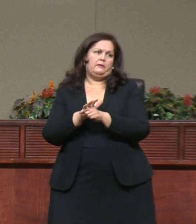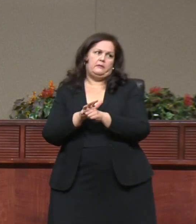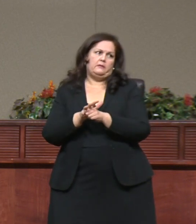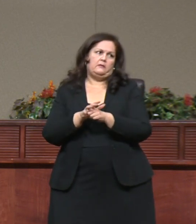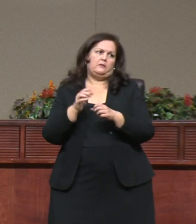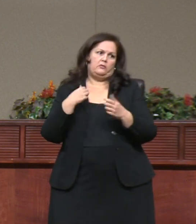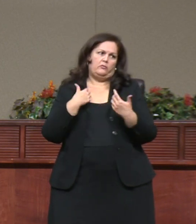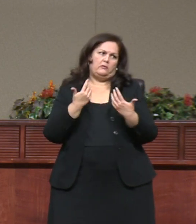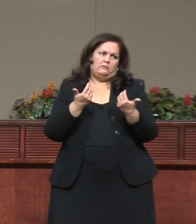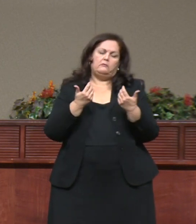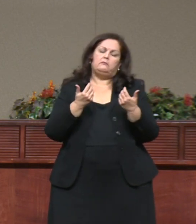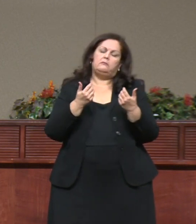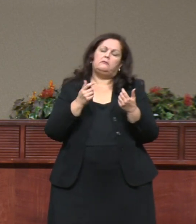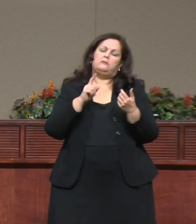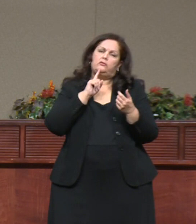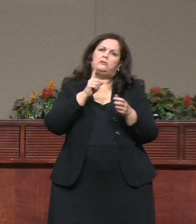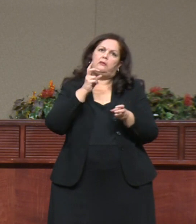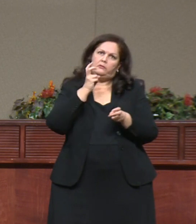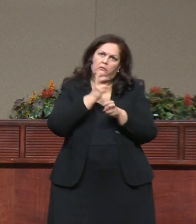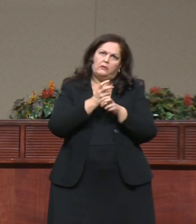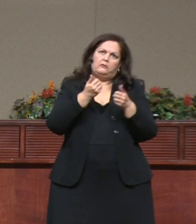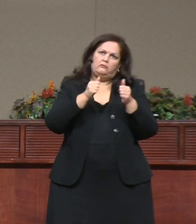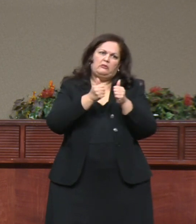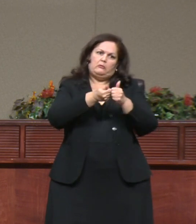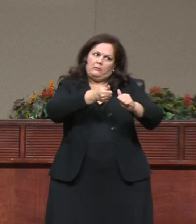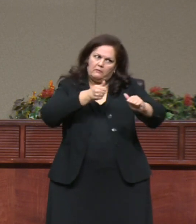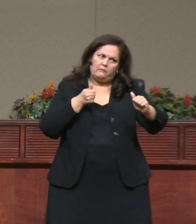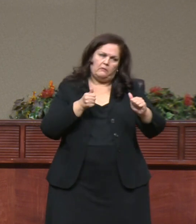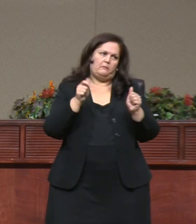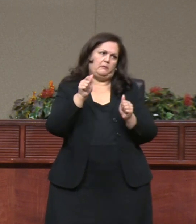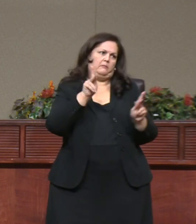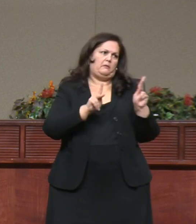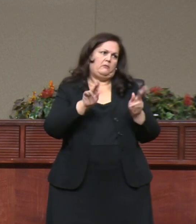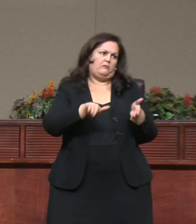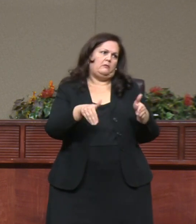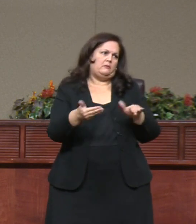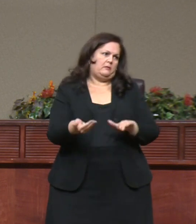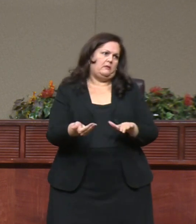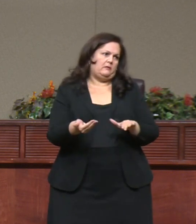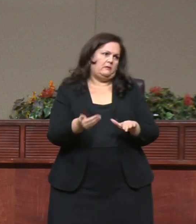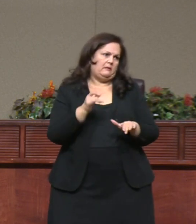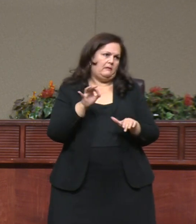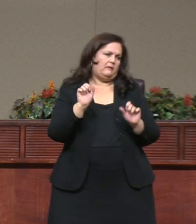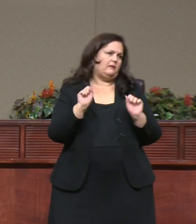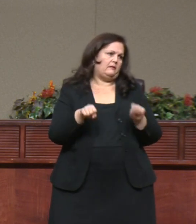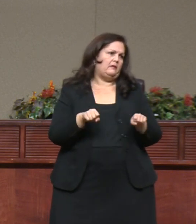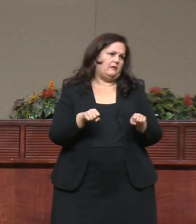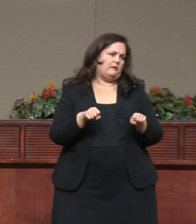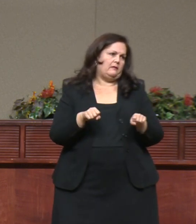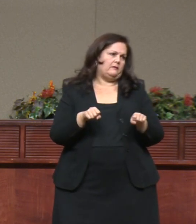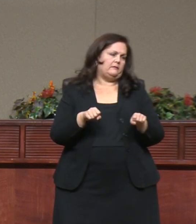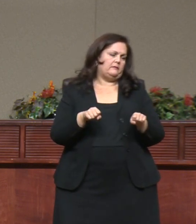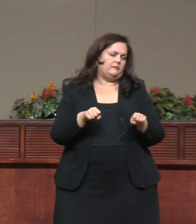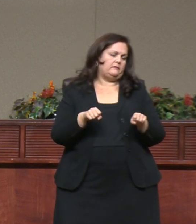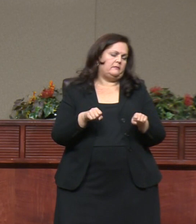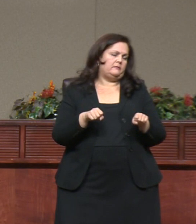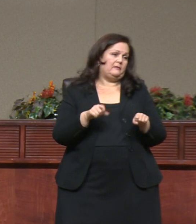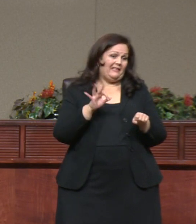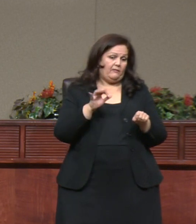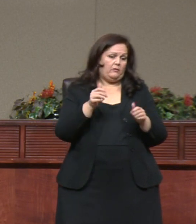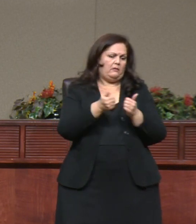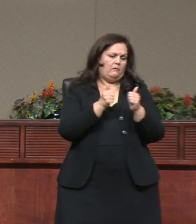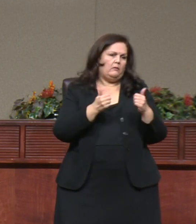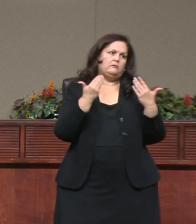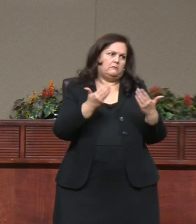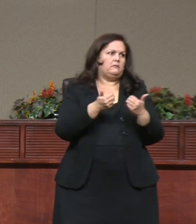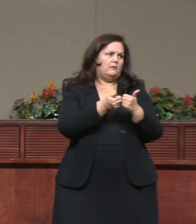we should prevent people from dying for preventive preventable conditions. And